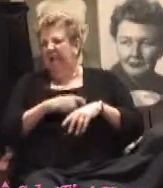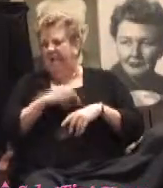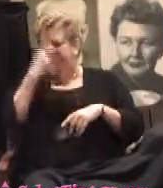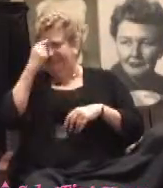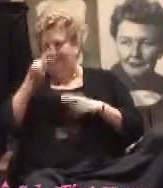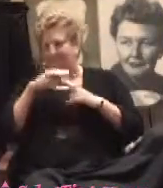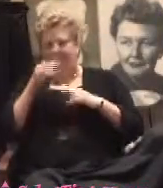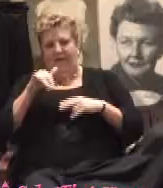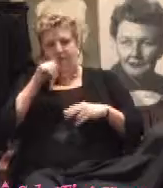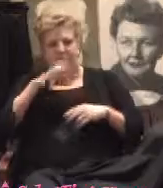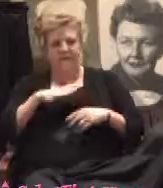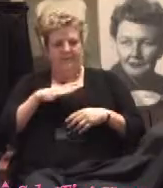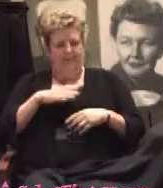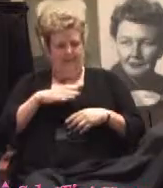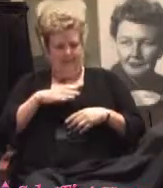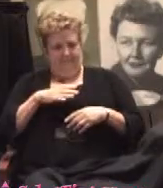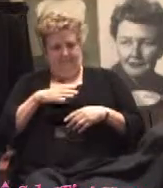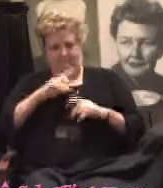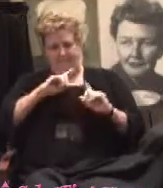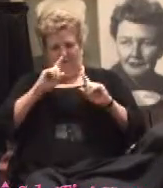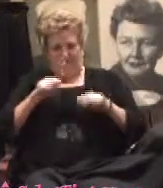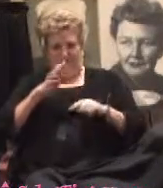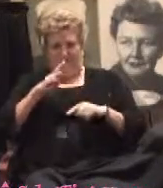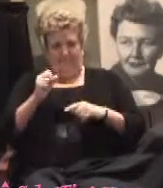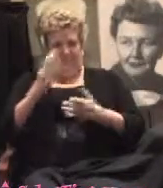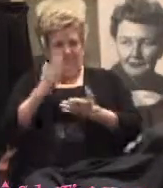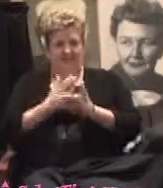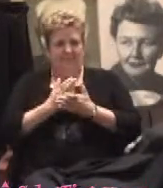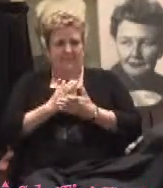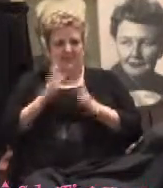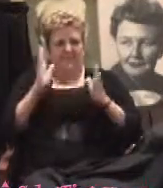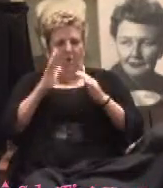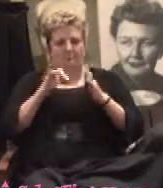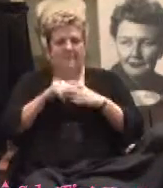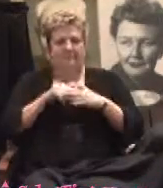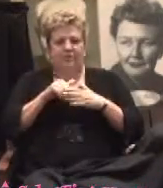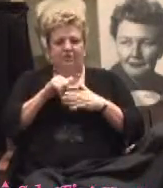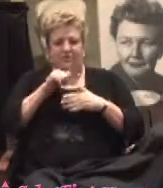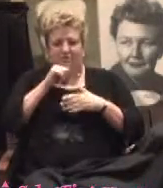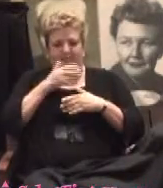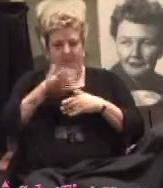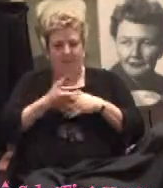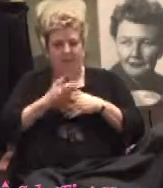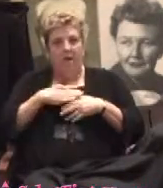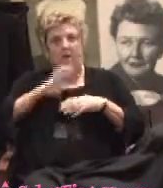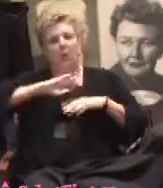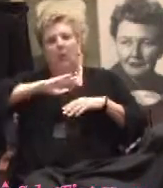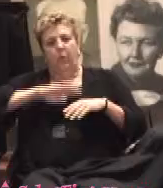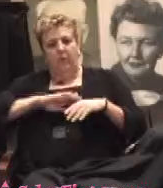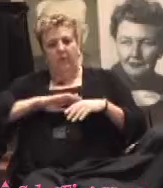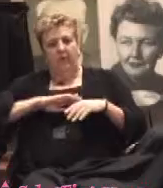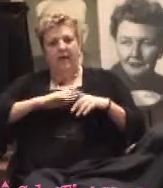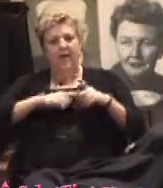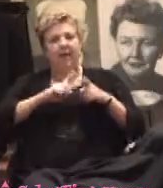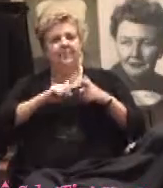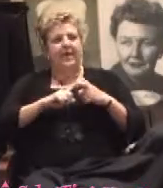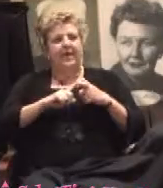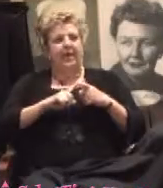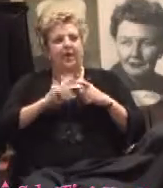And I went up to that bus stop that night praying she'd made the earlier bus, and she was not there. I was very relieved. And then she came. I could see her out of the corner of my